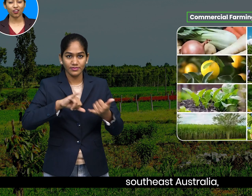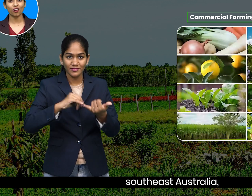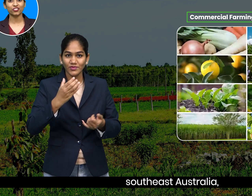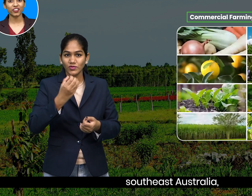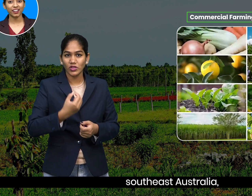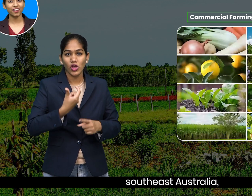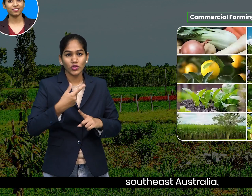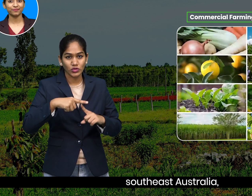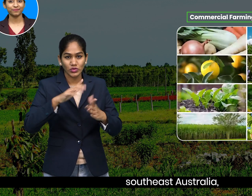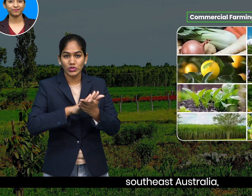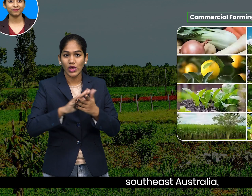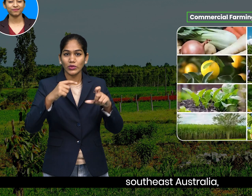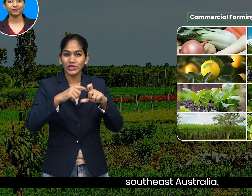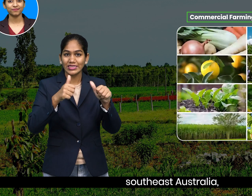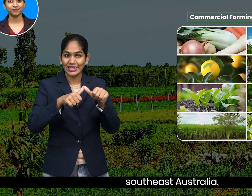Southeast Australia,